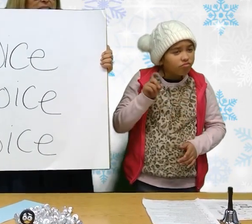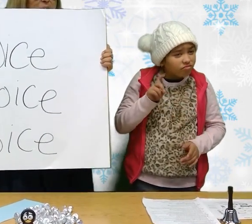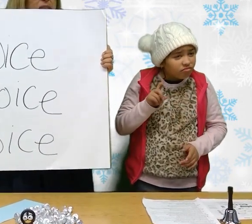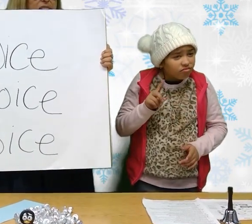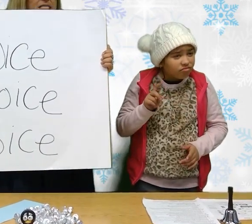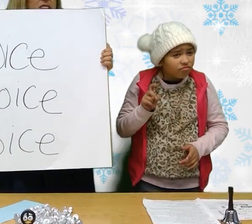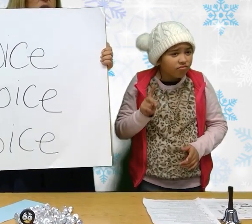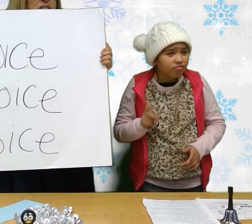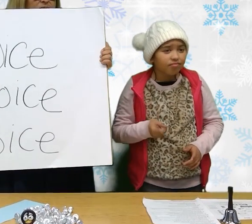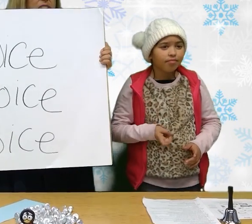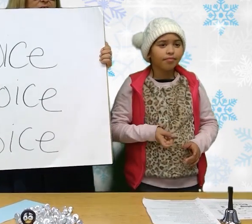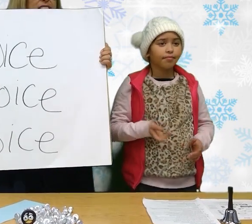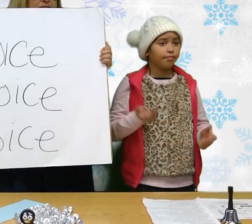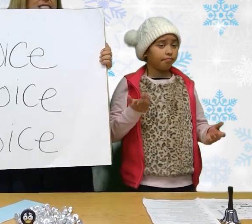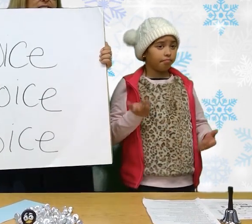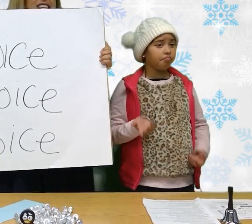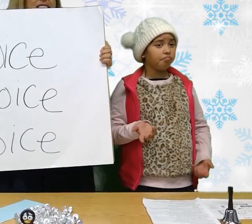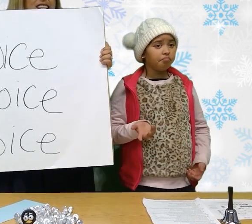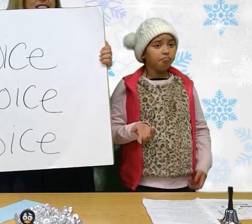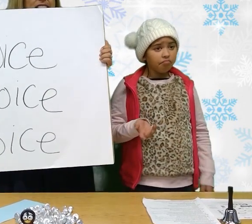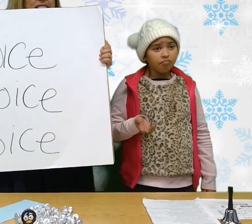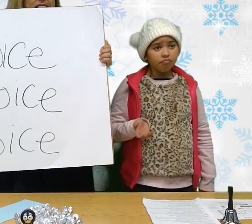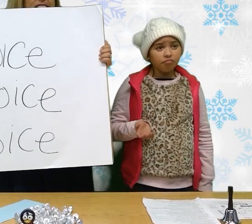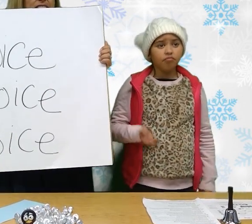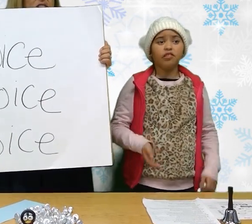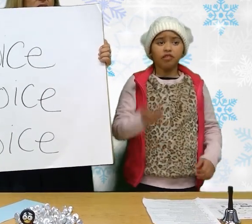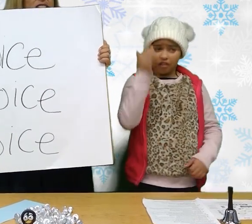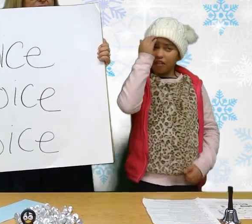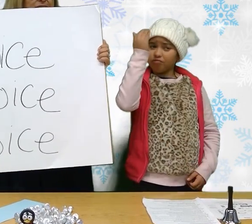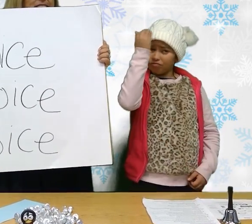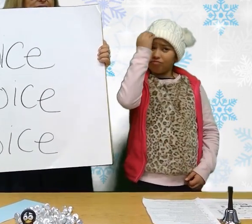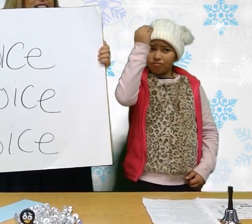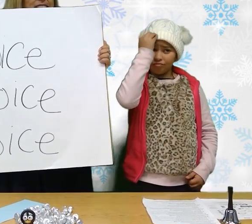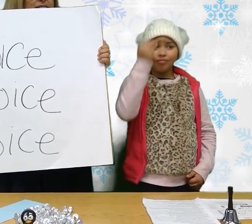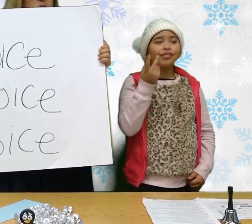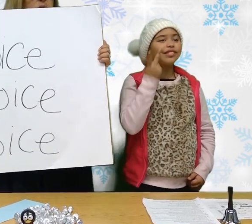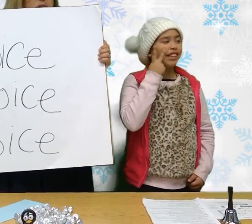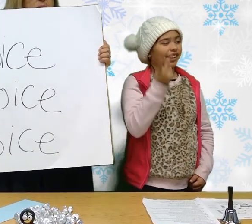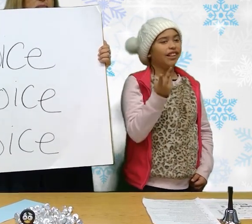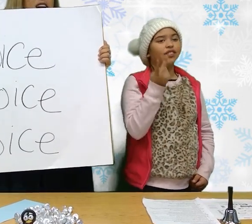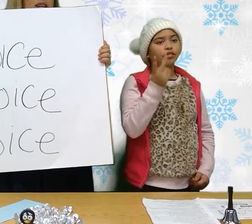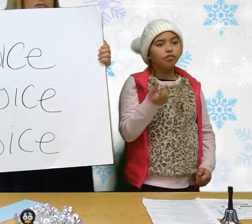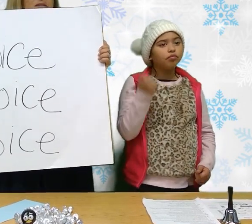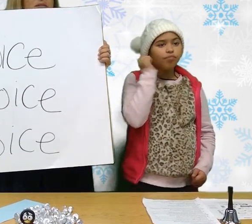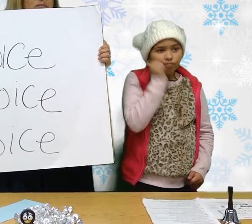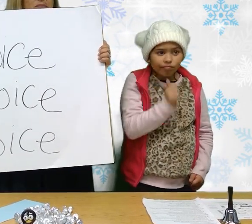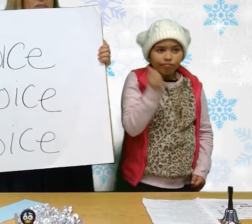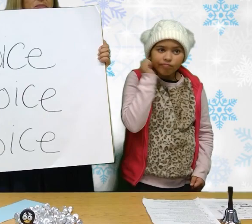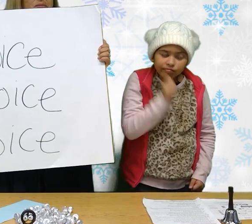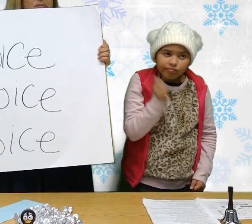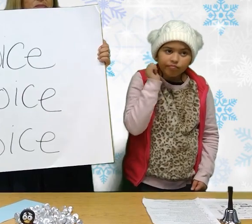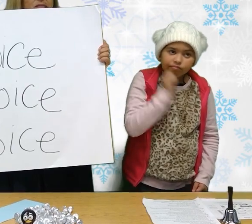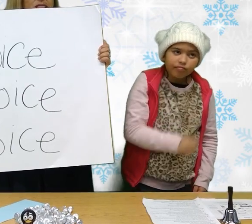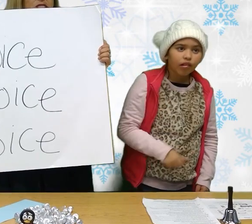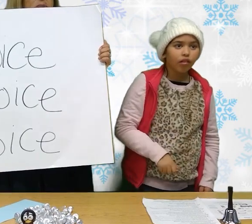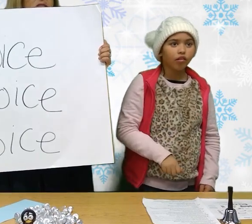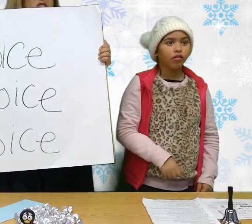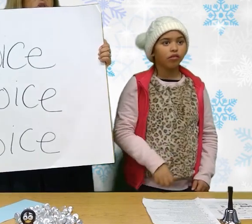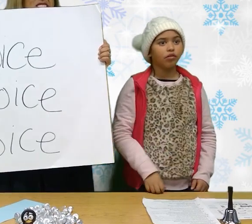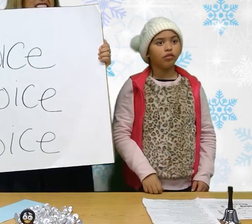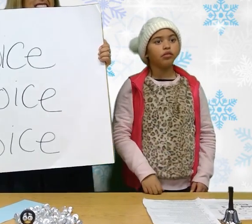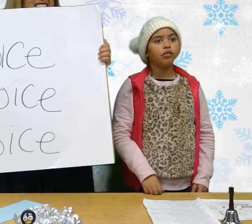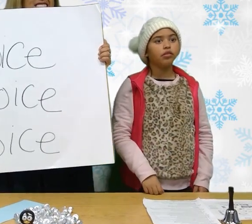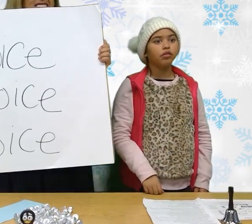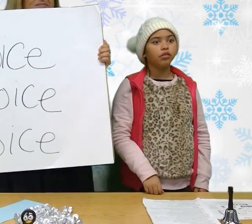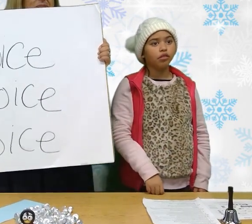It's something that you definitely see in your day-to-day classroom sometimes, especially